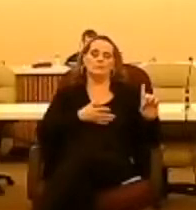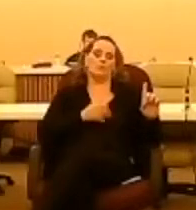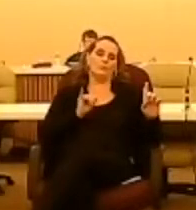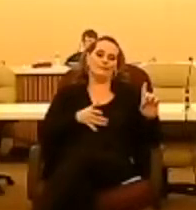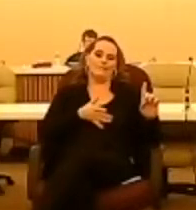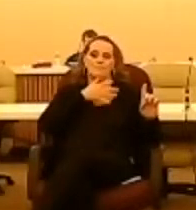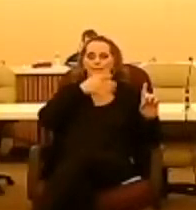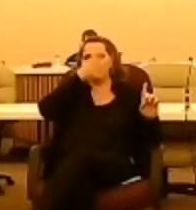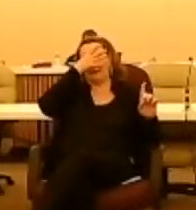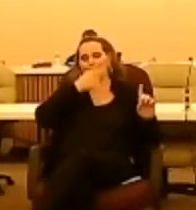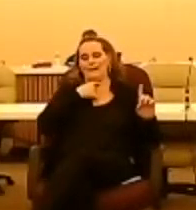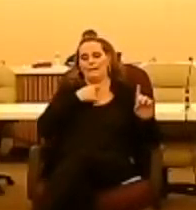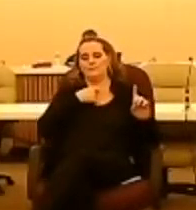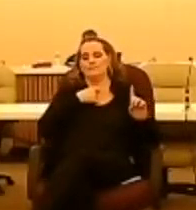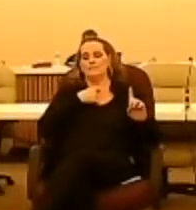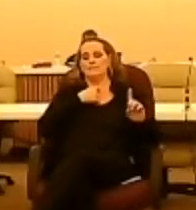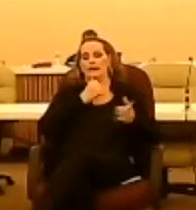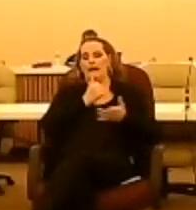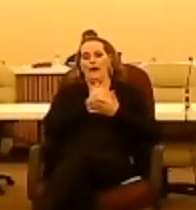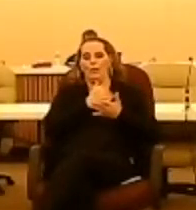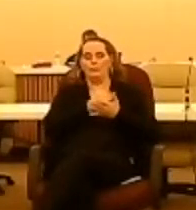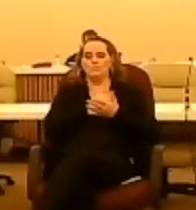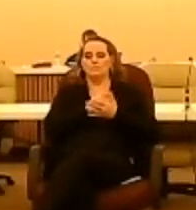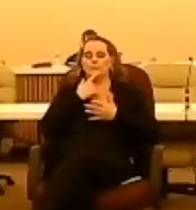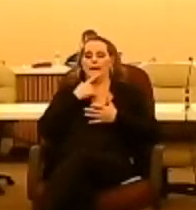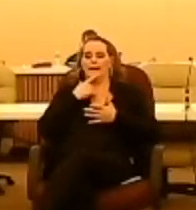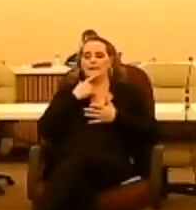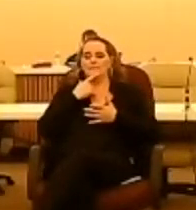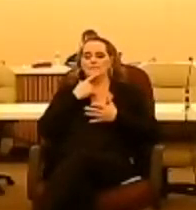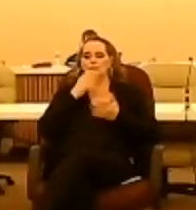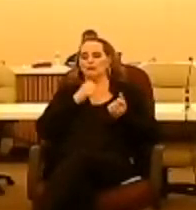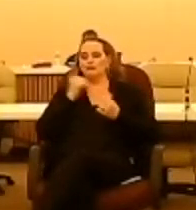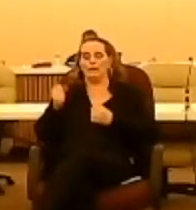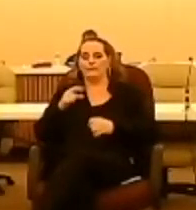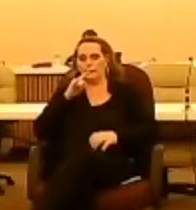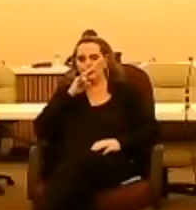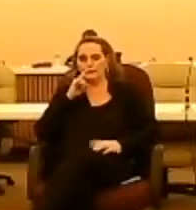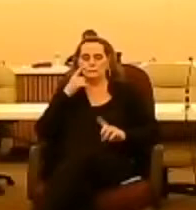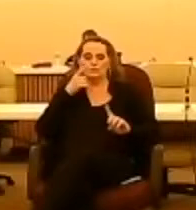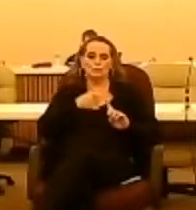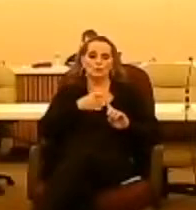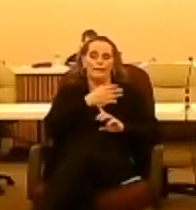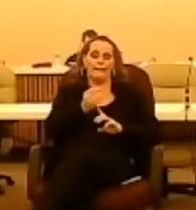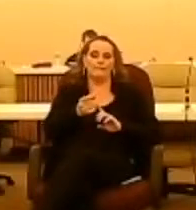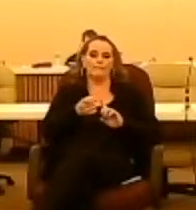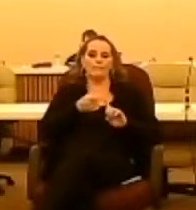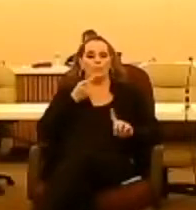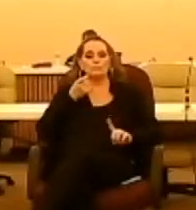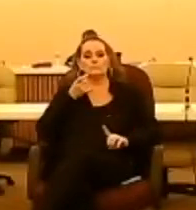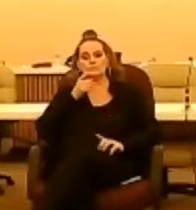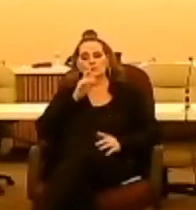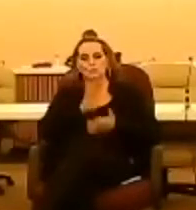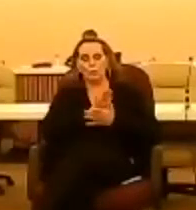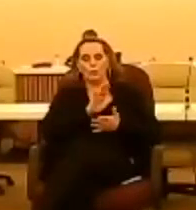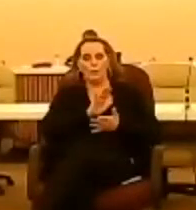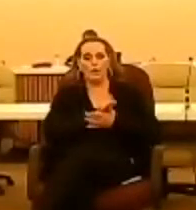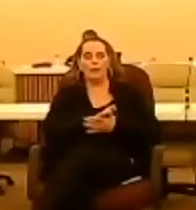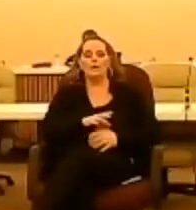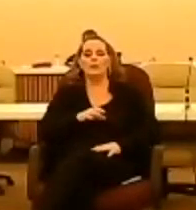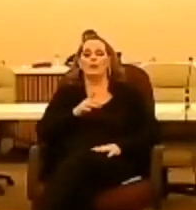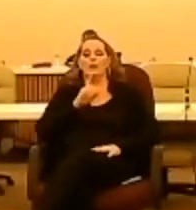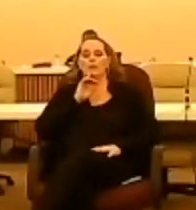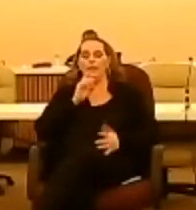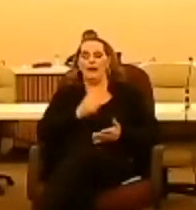that can contribute by transporting their children to and from school, that helps